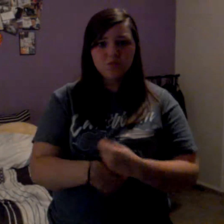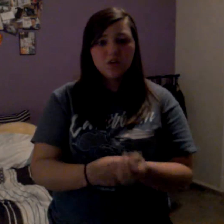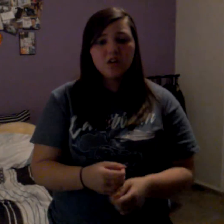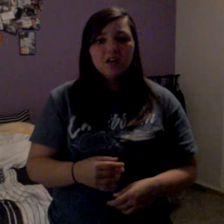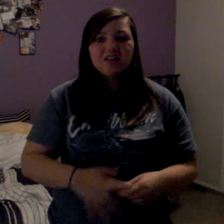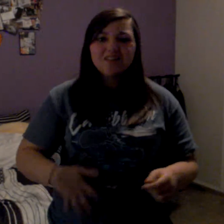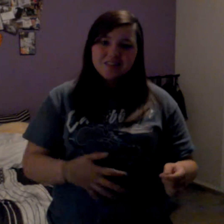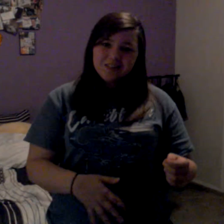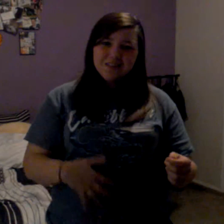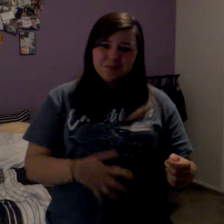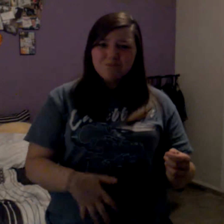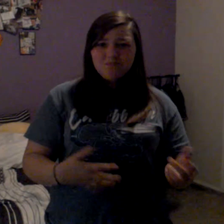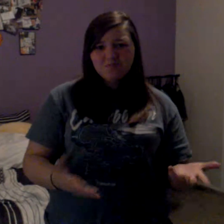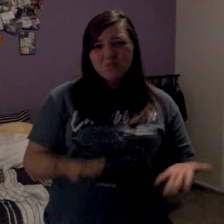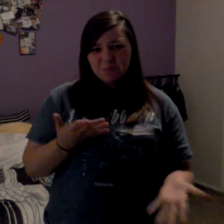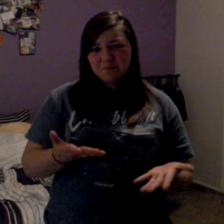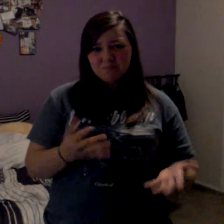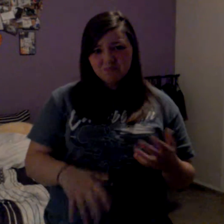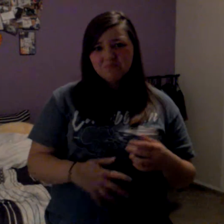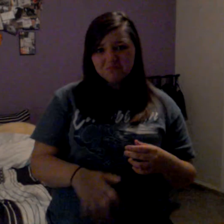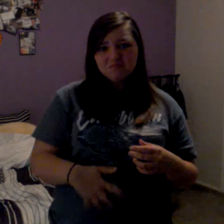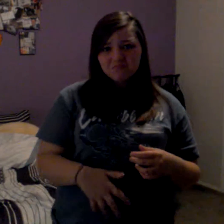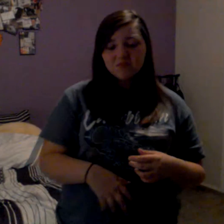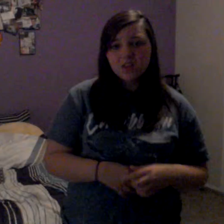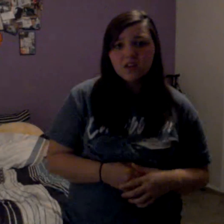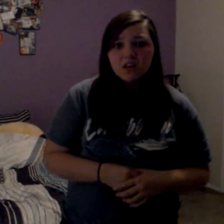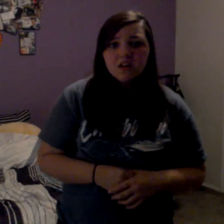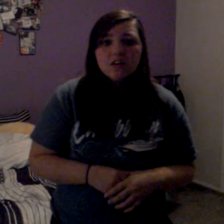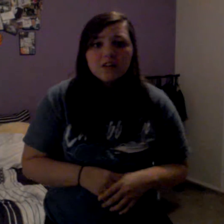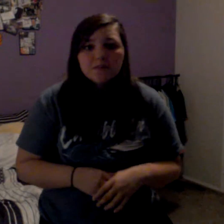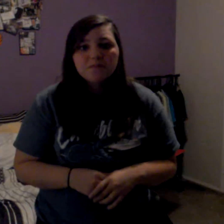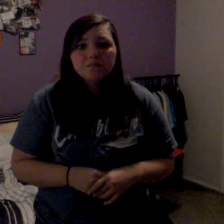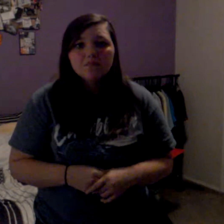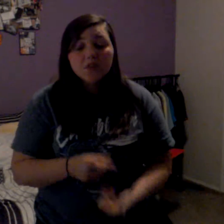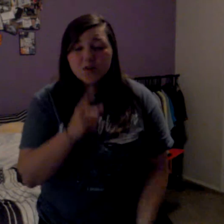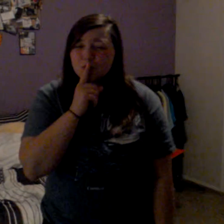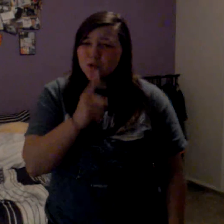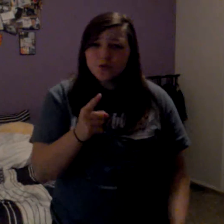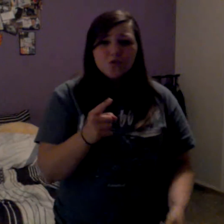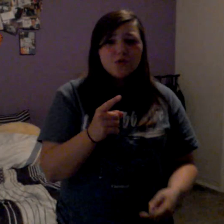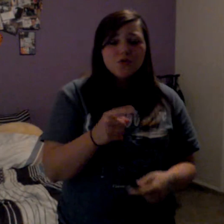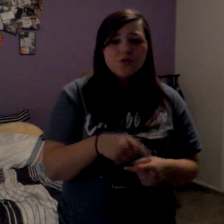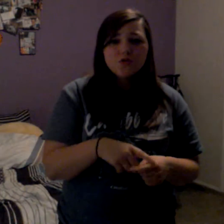addition, a classic sign of a heart attack is shortness of breath.